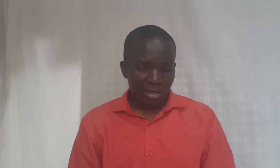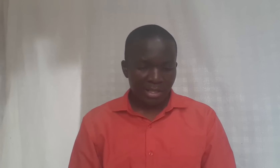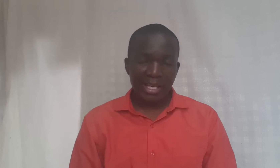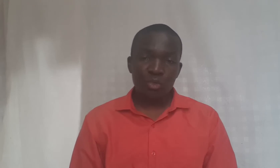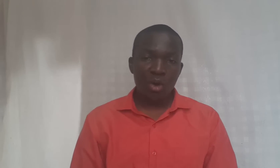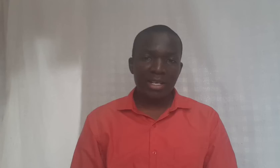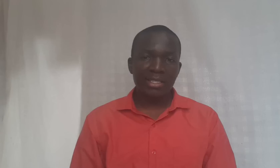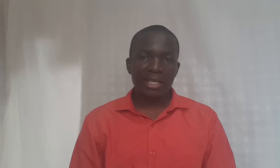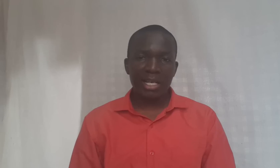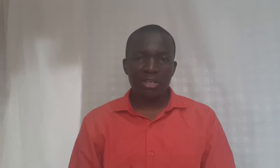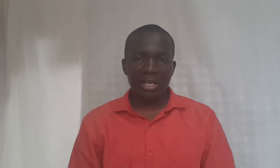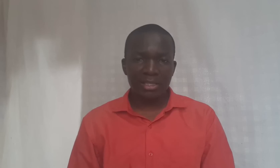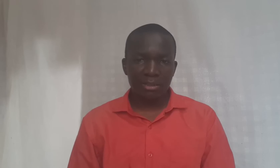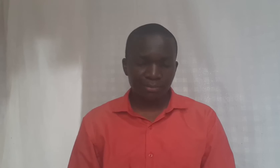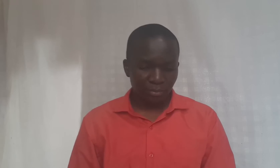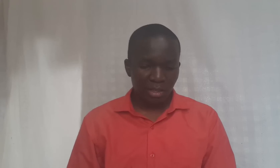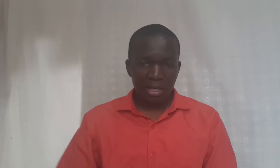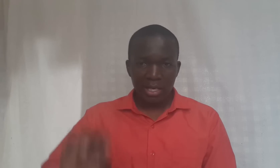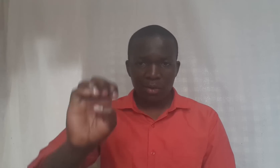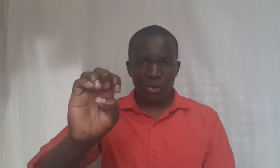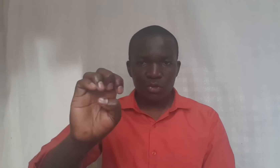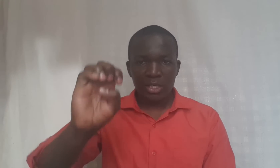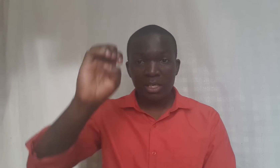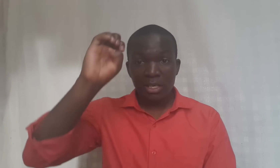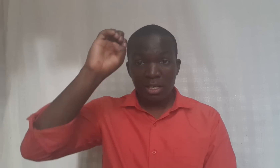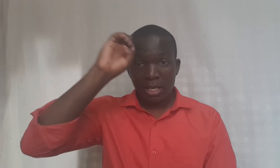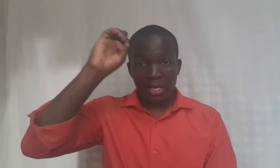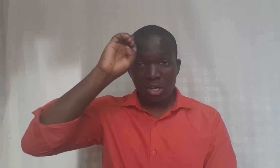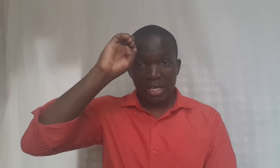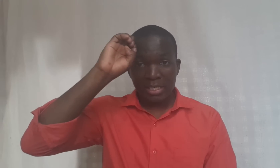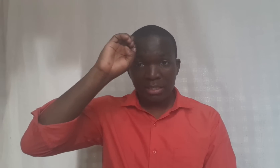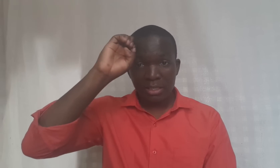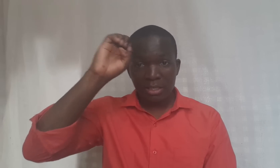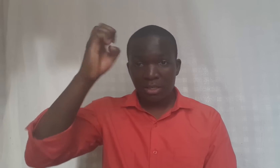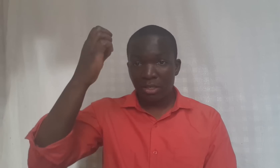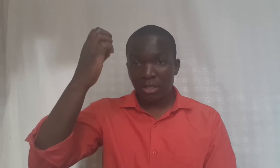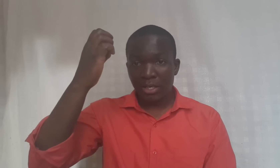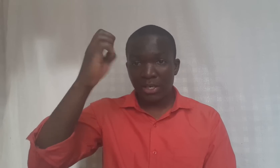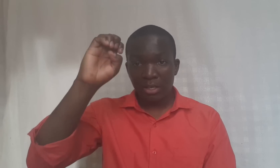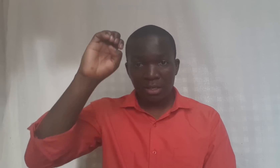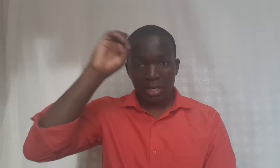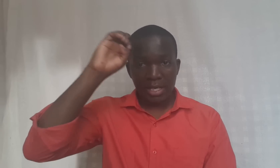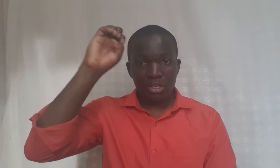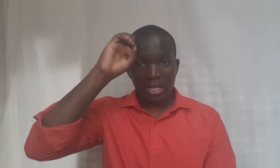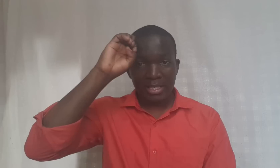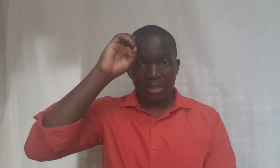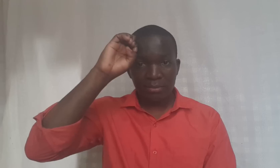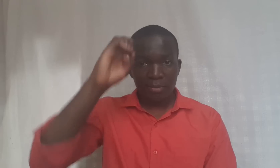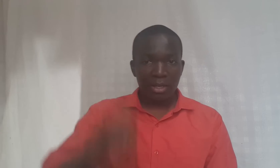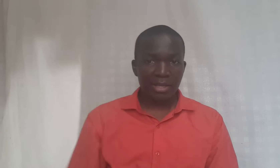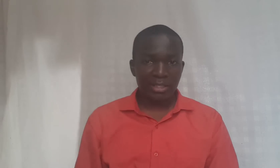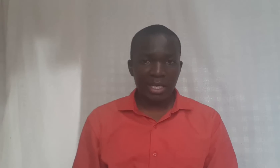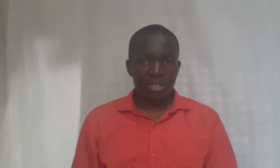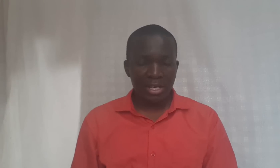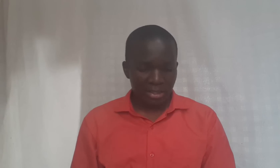The next one is Eldoret. We use E. Eldoret. E. Eldoret. That's Eldoret